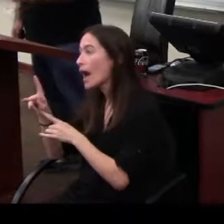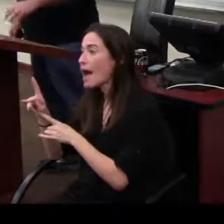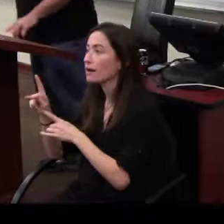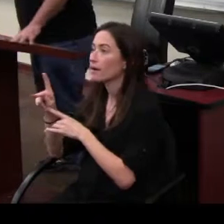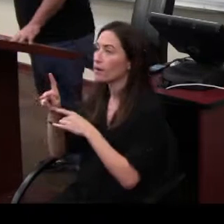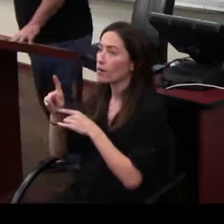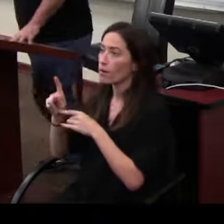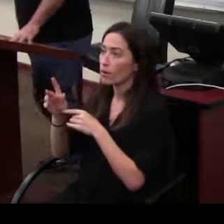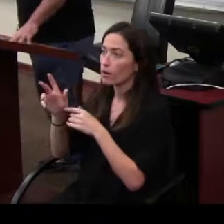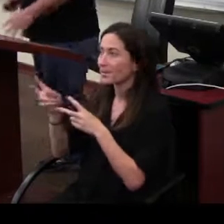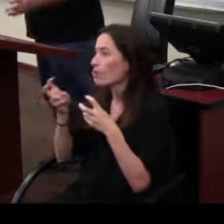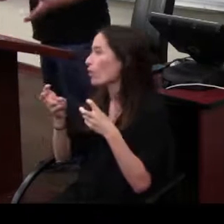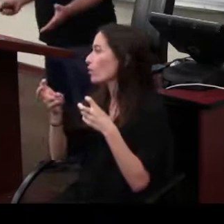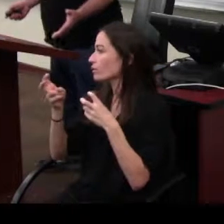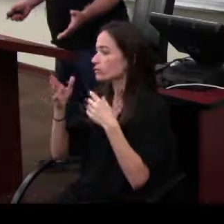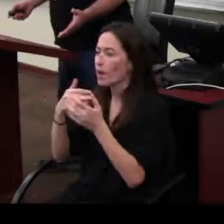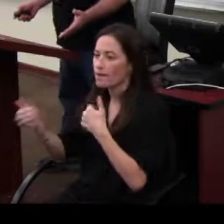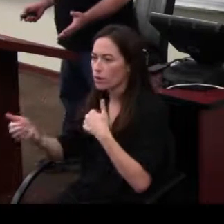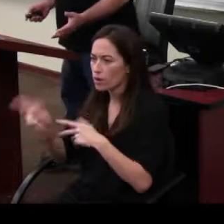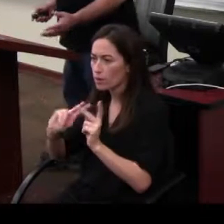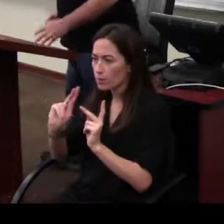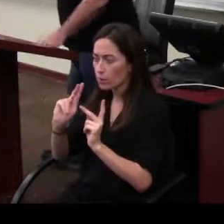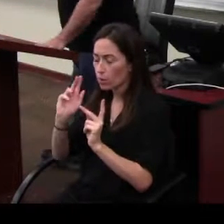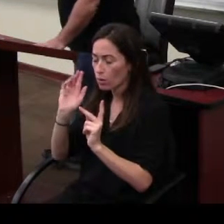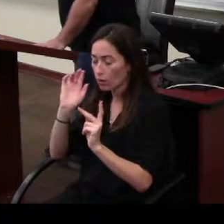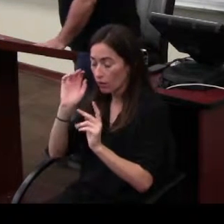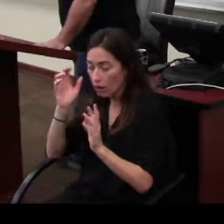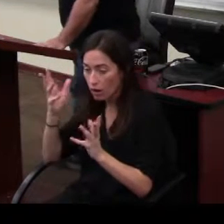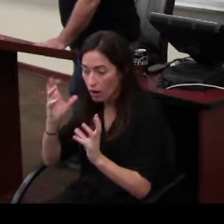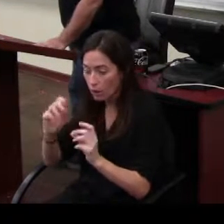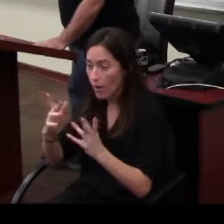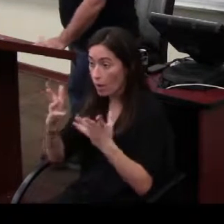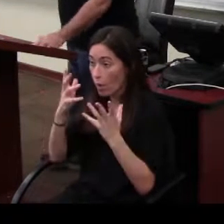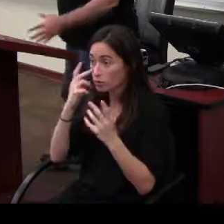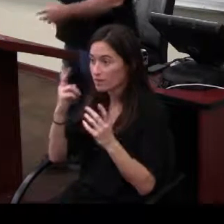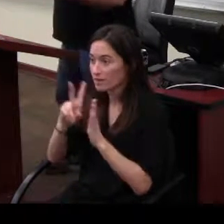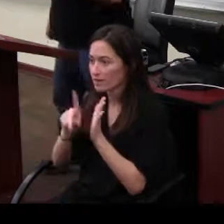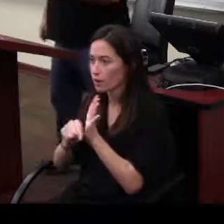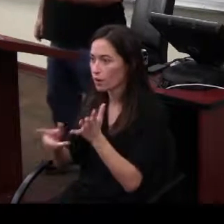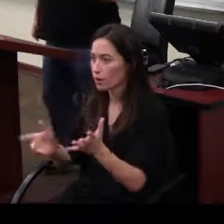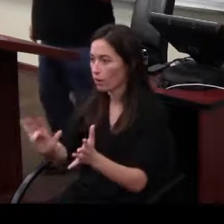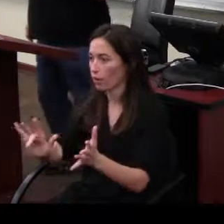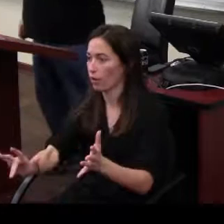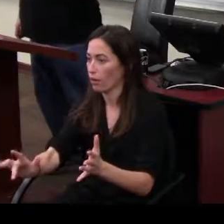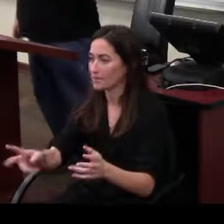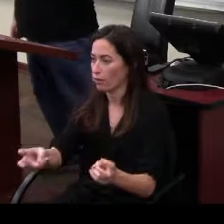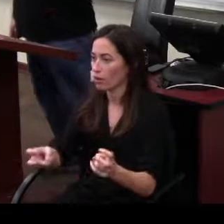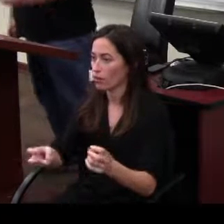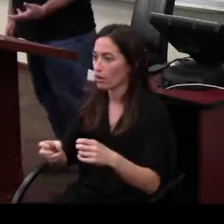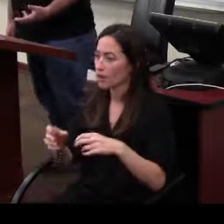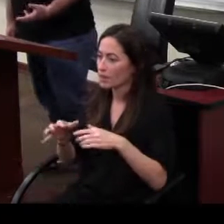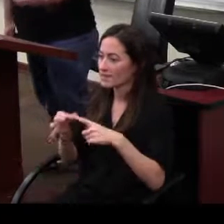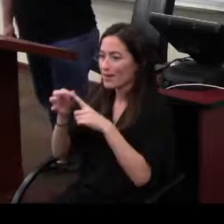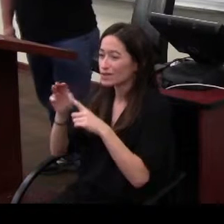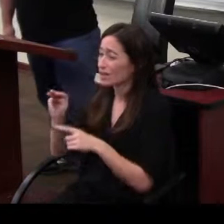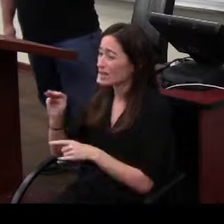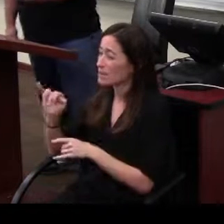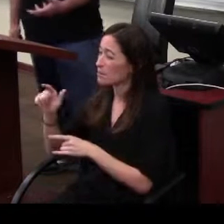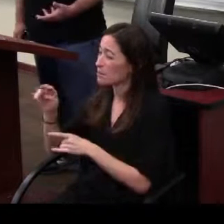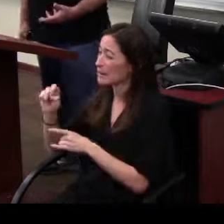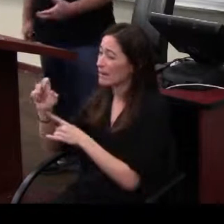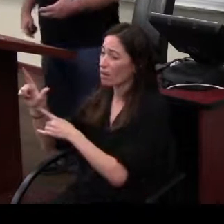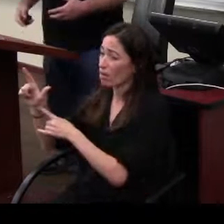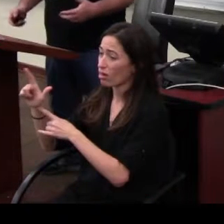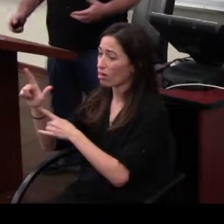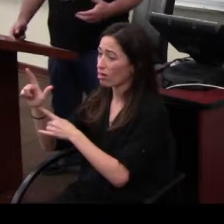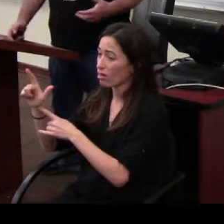whatever it is. Okay, you see that a lot. People are falling for it, right? Especially just the millennial folks that